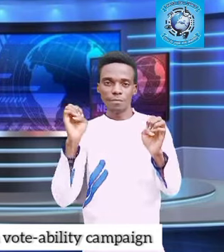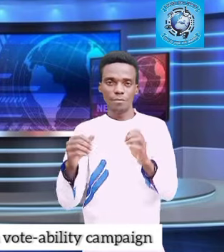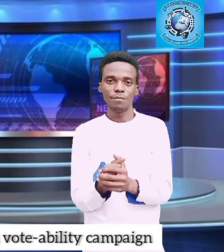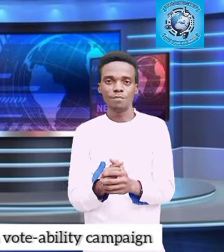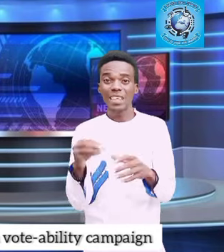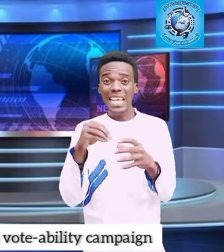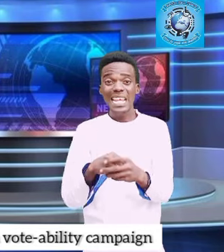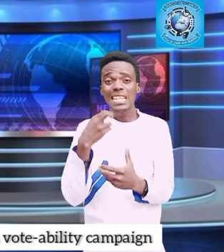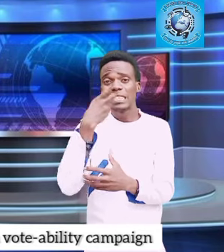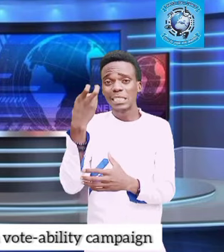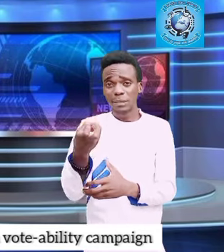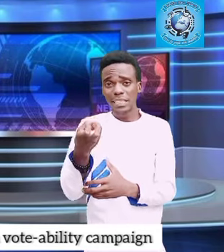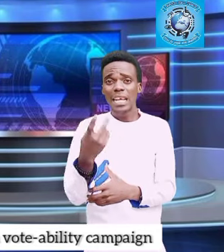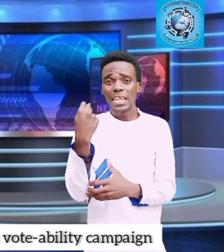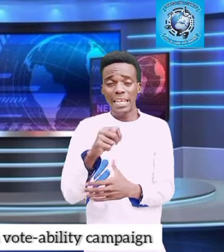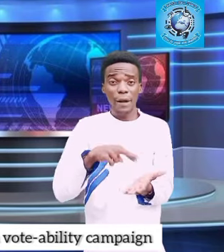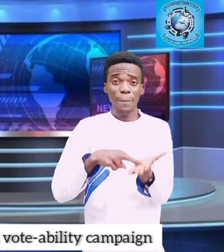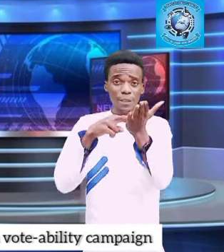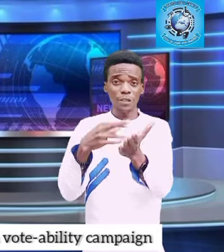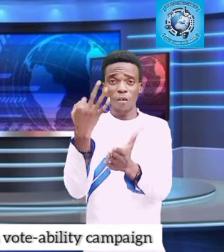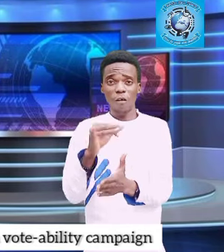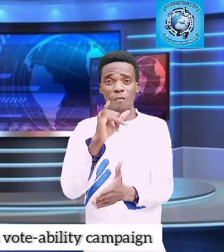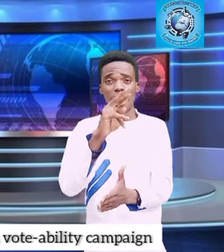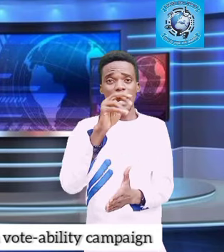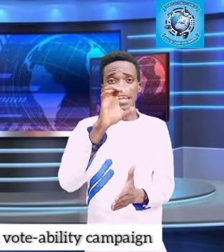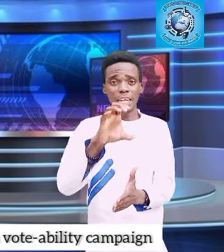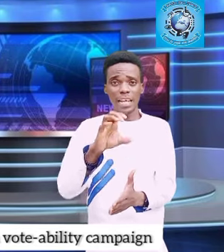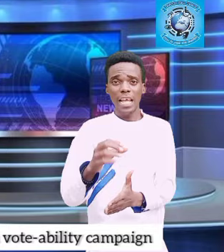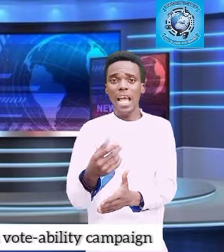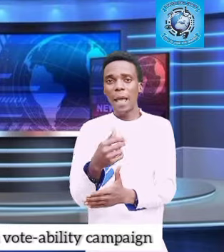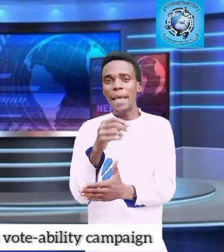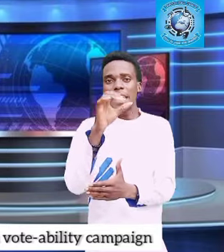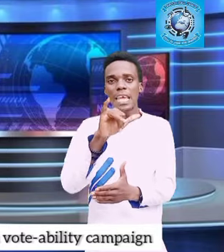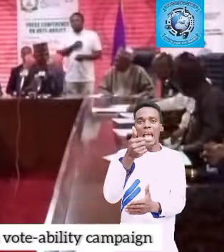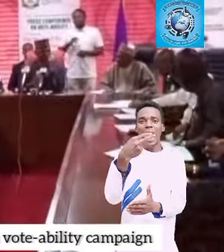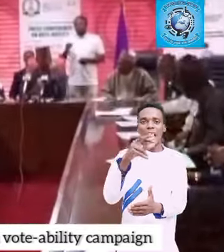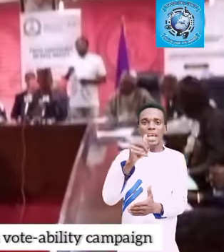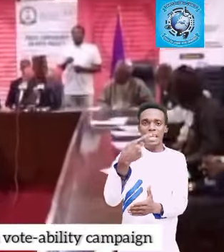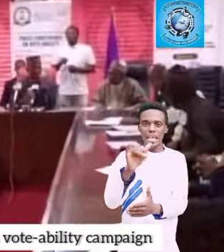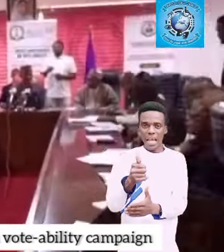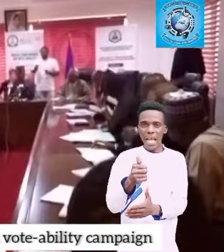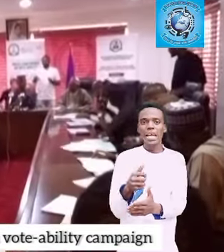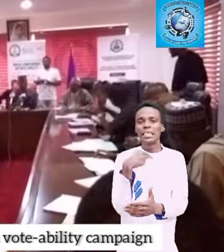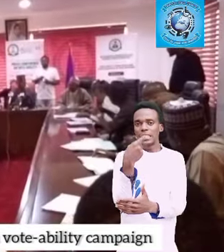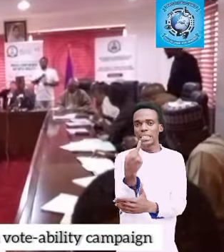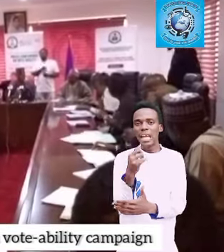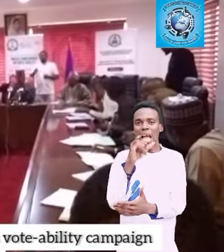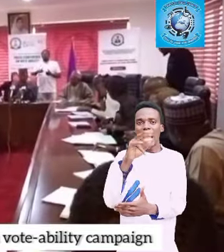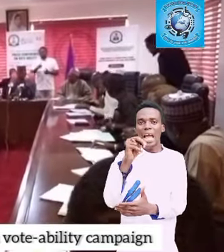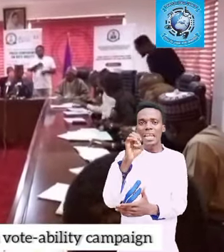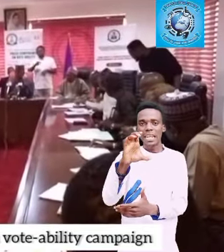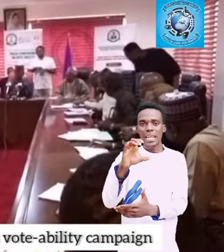In his speech, the representative of INEC, Haji Yahaya Bello, said that INEC chairman is so